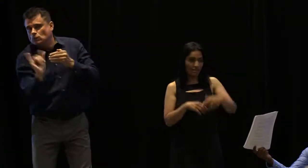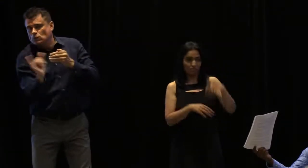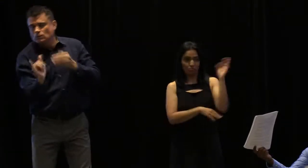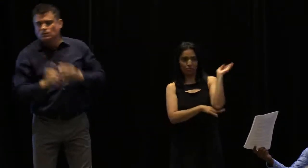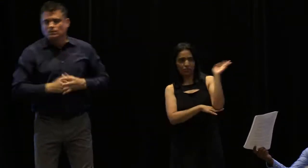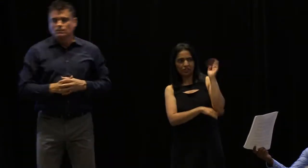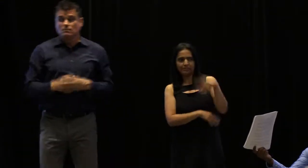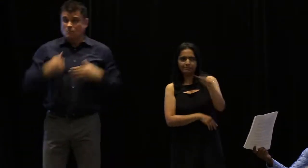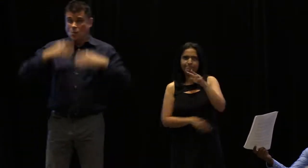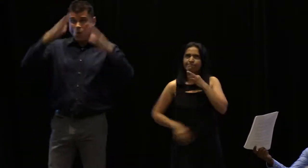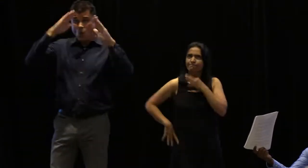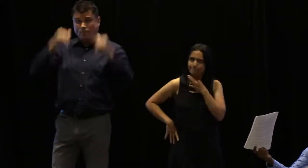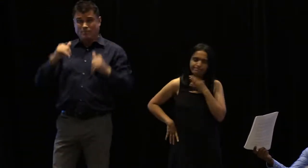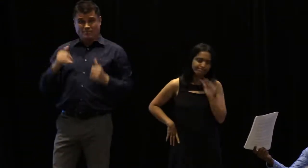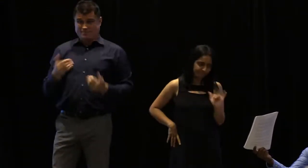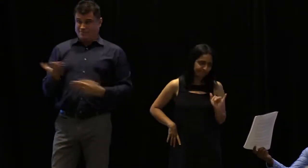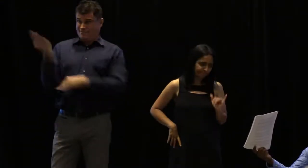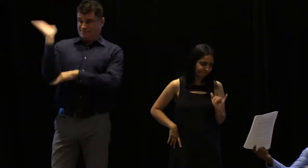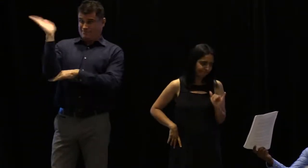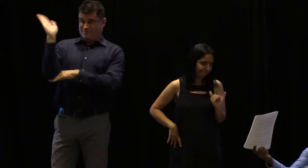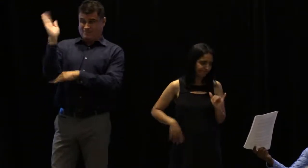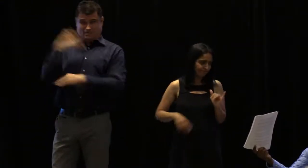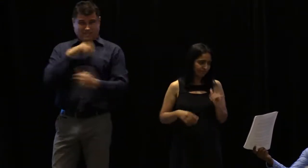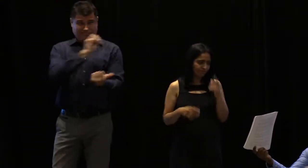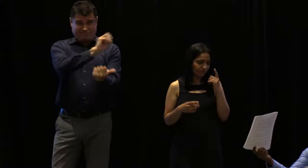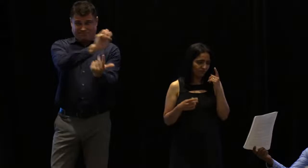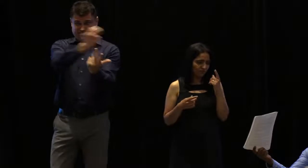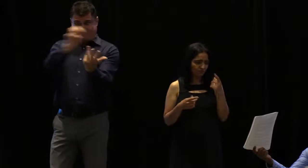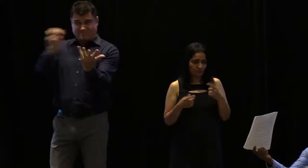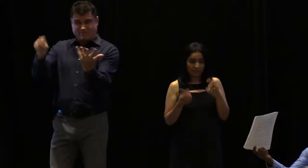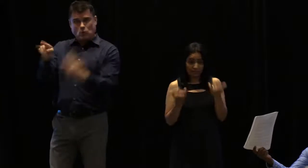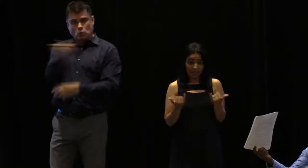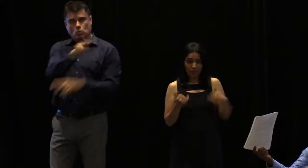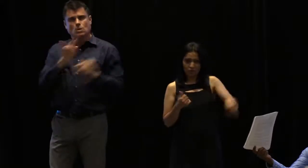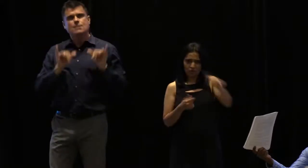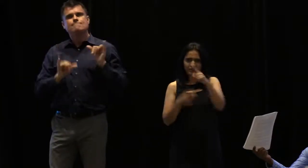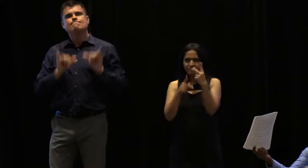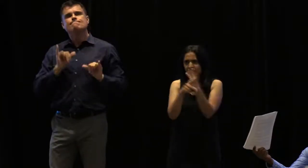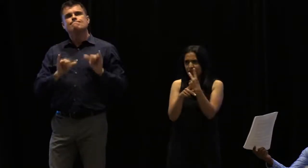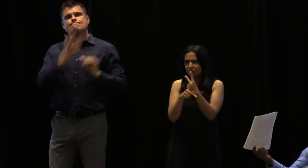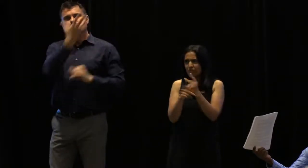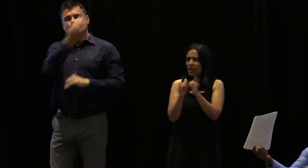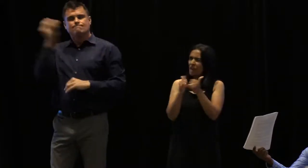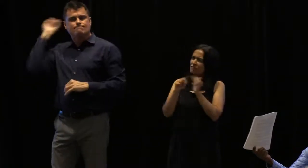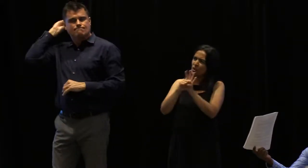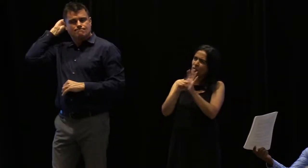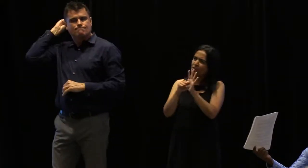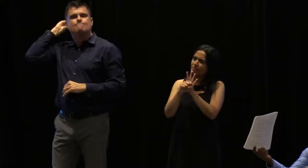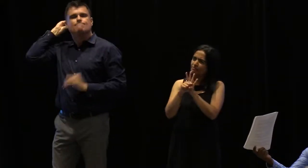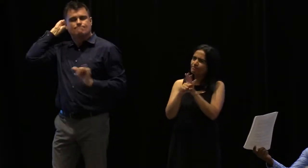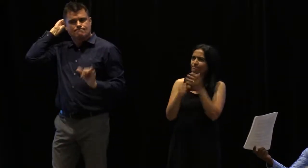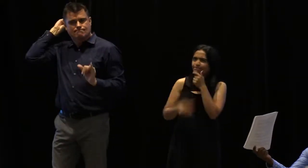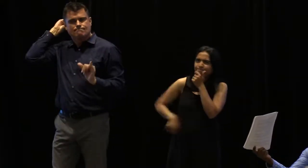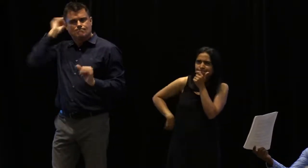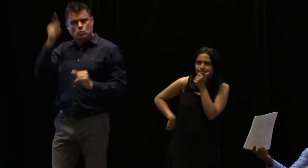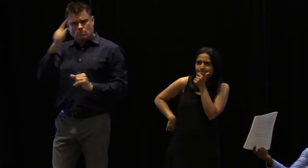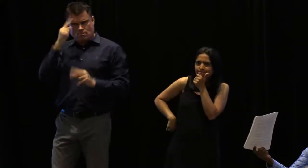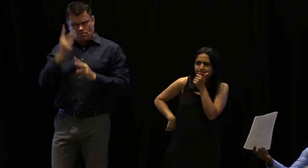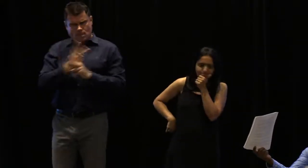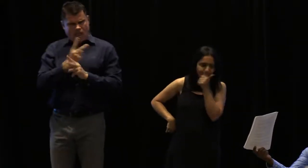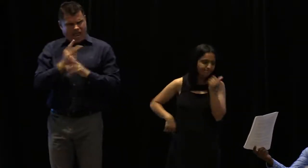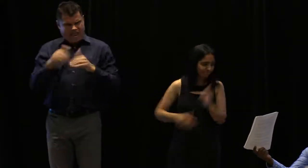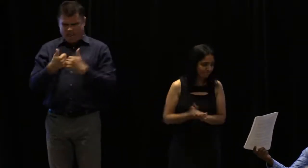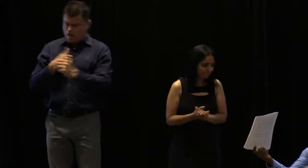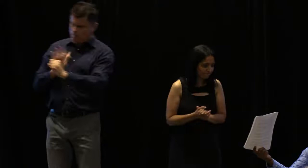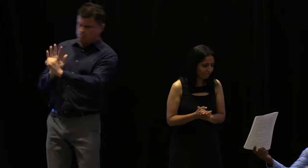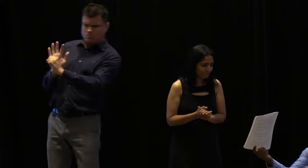deaf seniors have the access that they need. Hopefully this just gives you some food for thought and you can start thinking